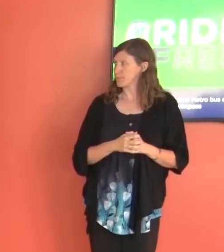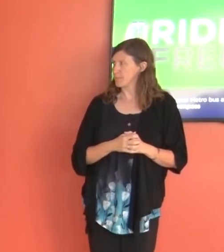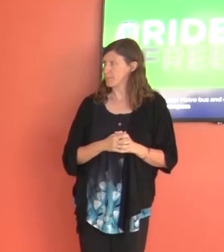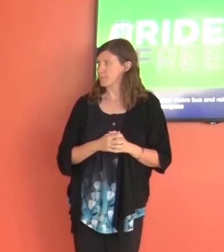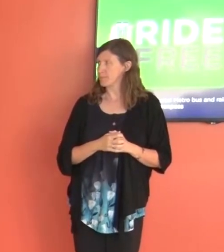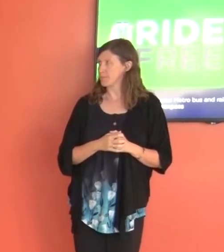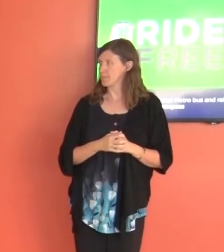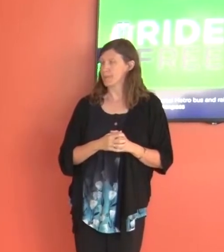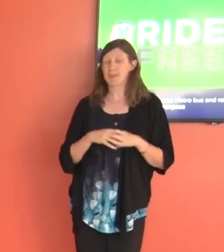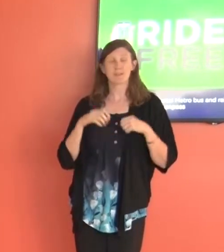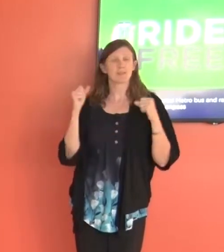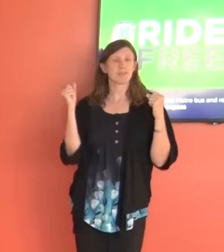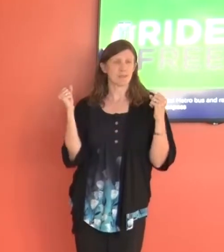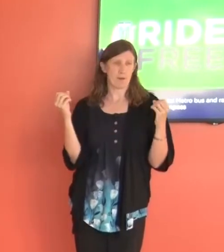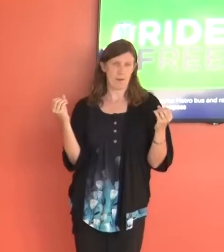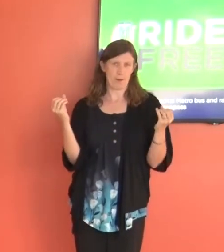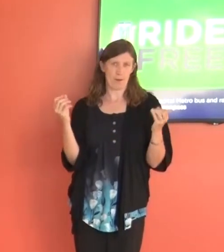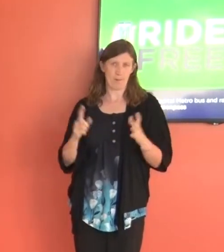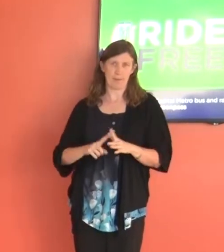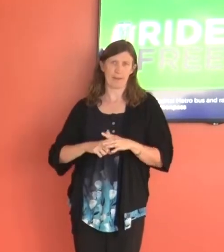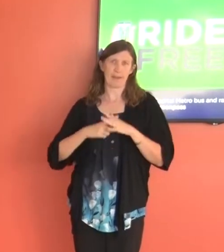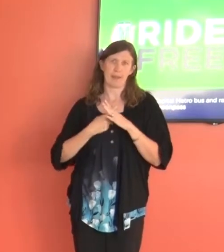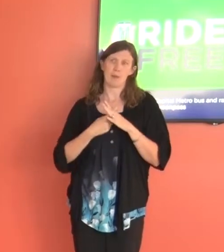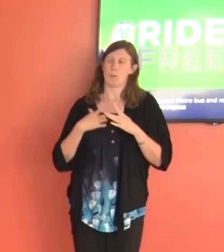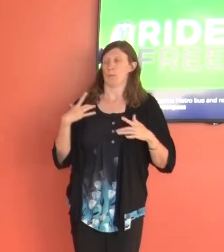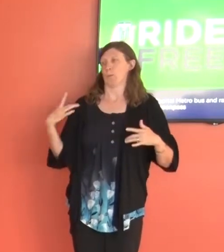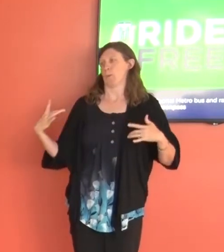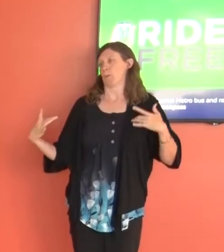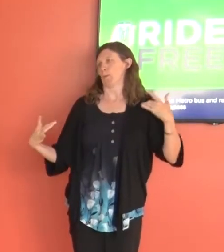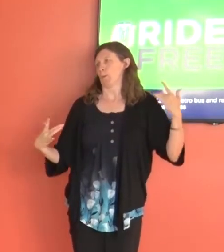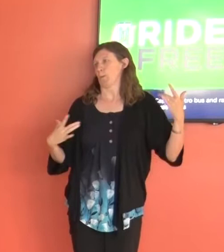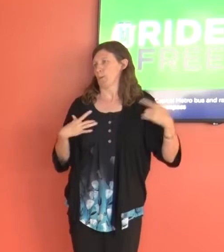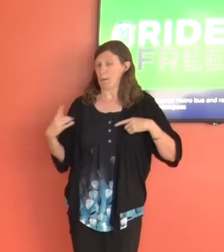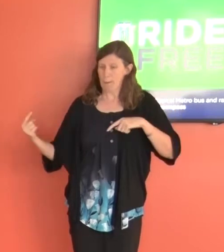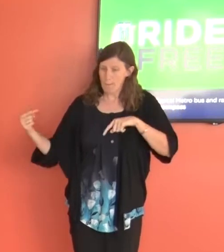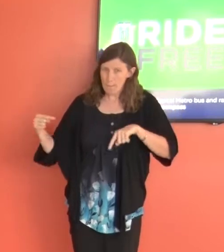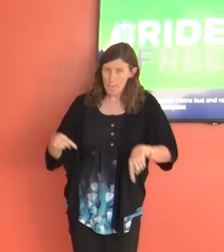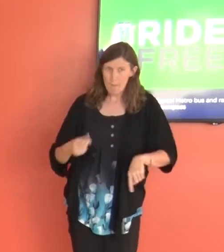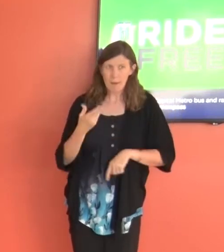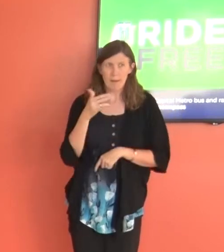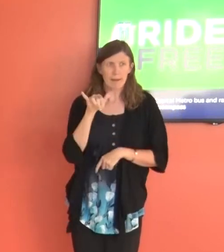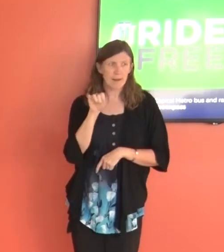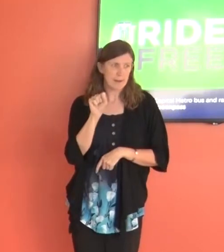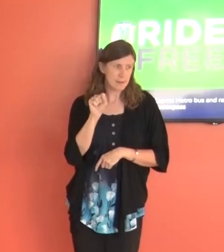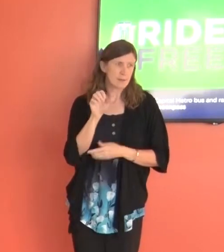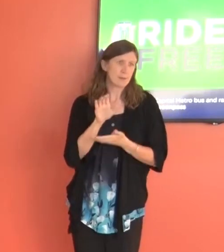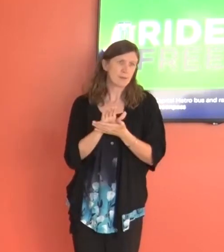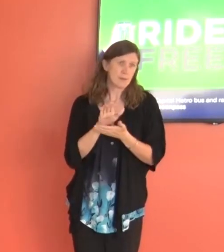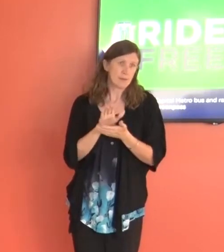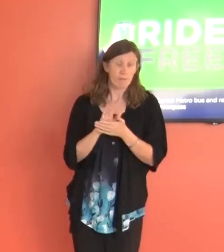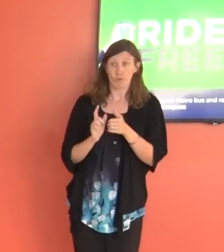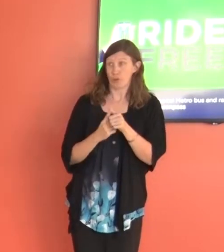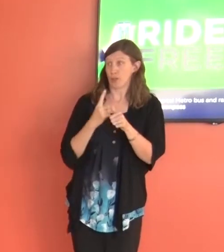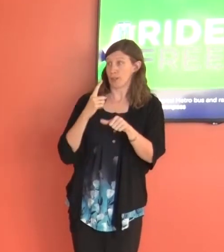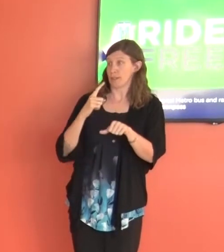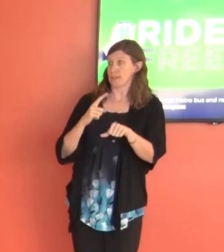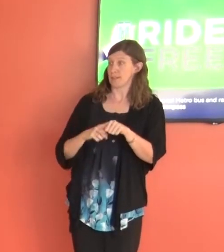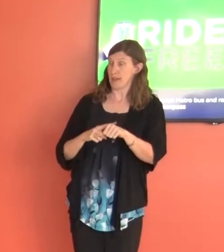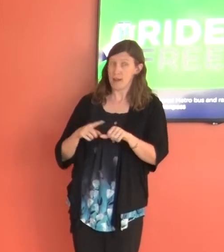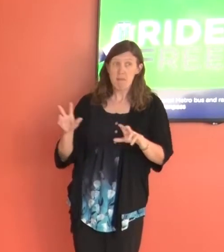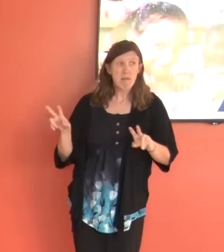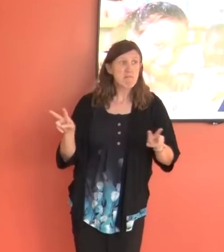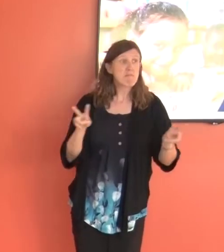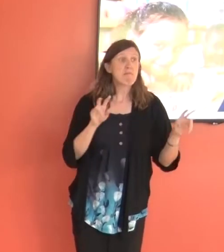So let me just start by saying I'm so excited to be here on the Hays campus. This is my first time visiting the